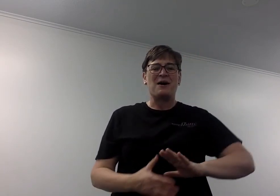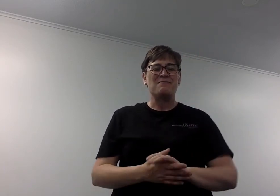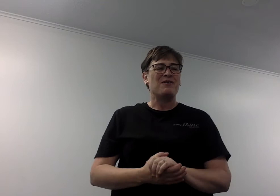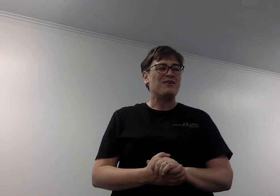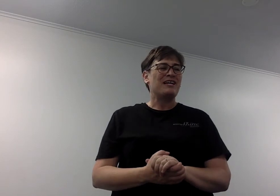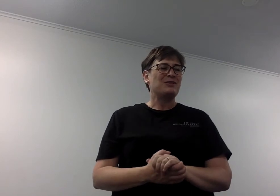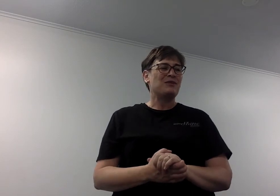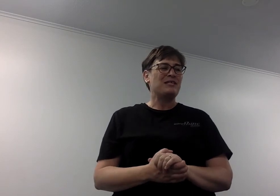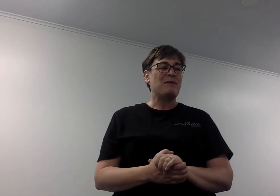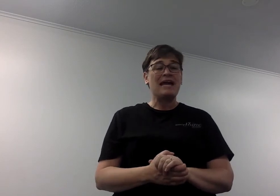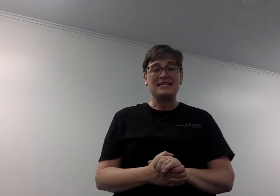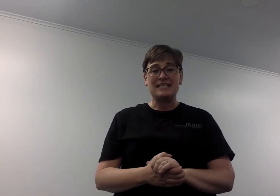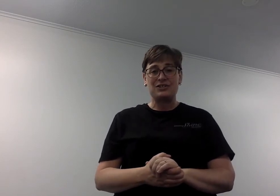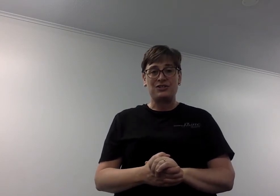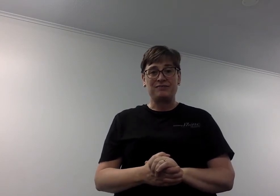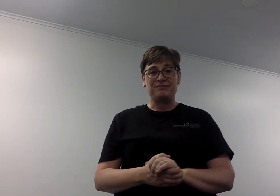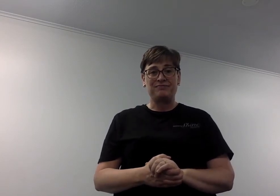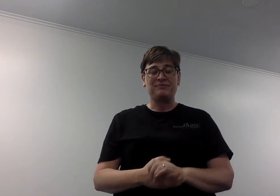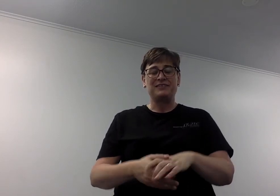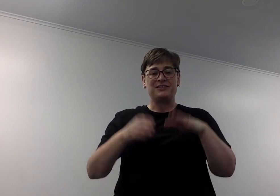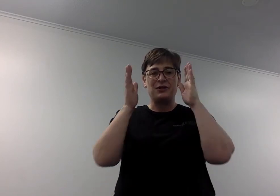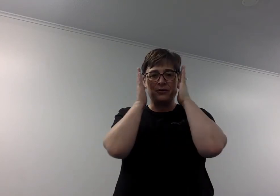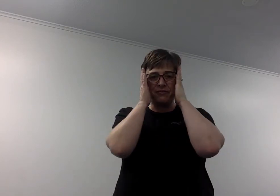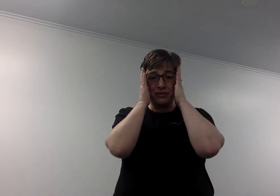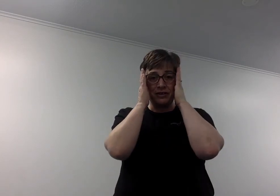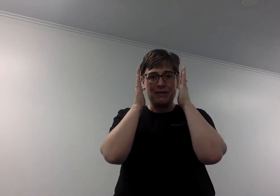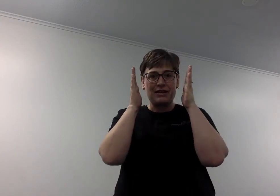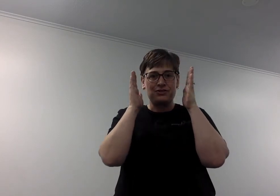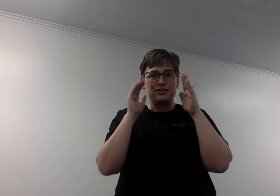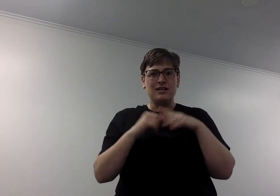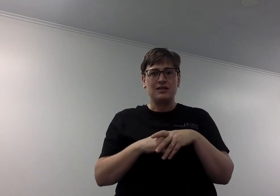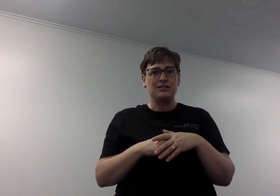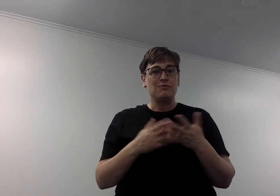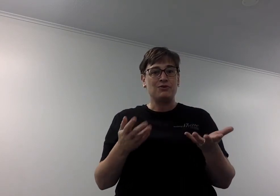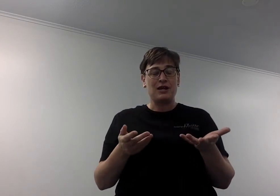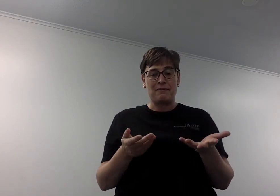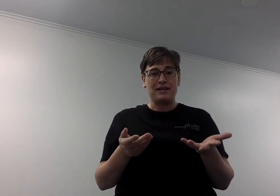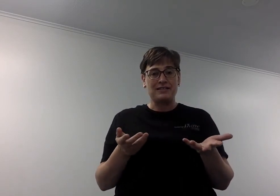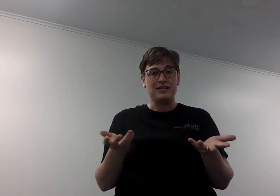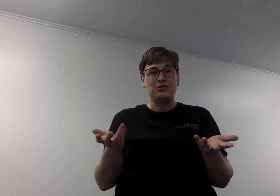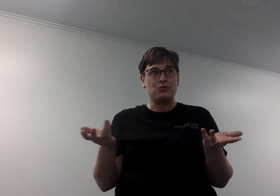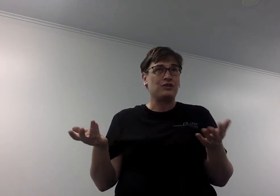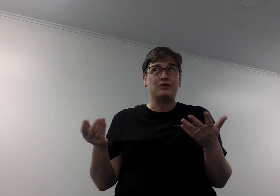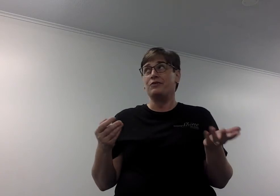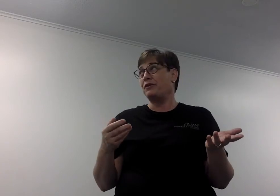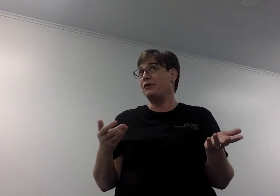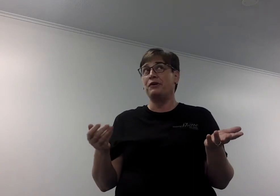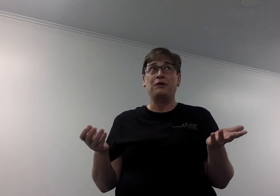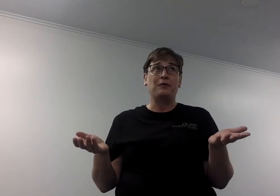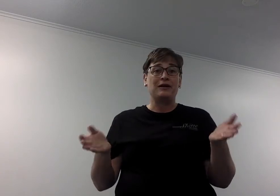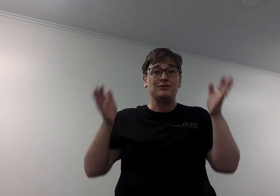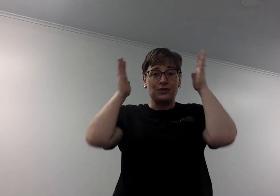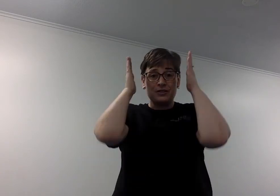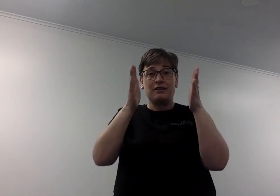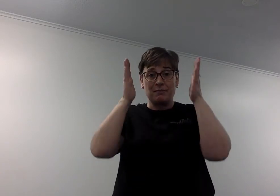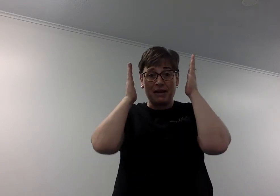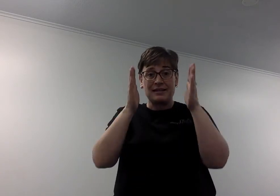Our next one is pay attention. So if you can imagine someone who's not paying attention, what are they doing? They're looking all around. So you tell them pay